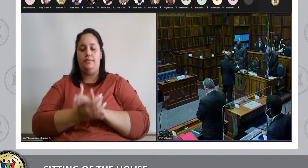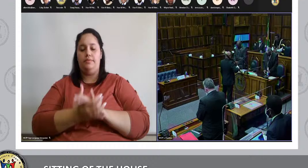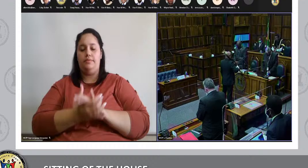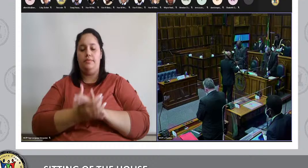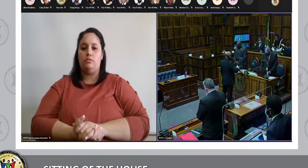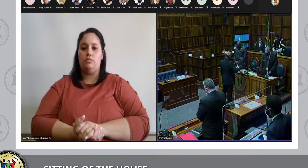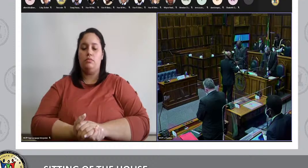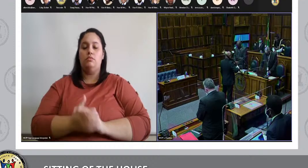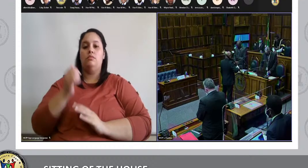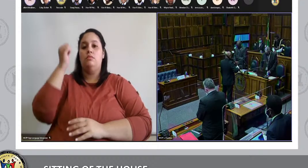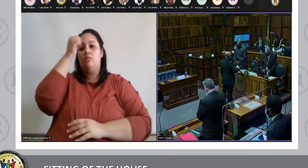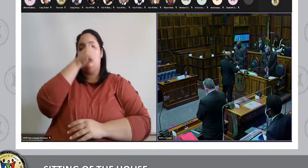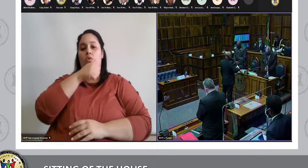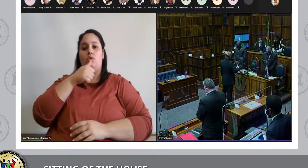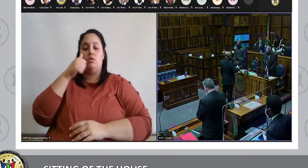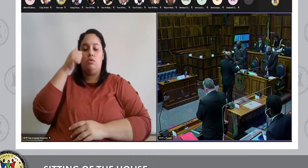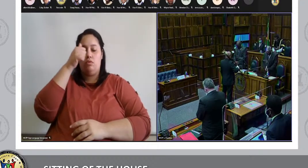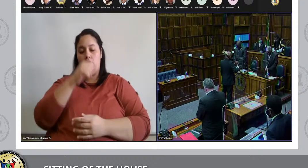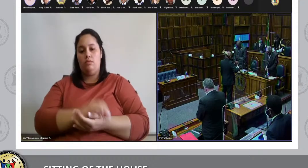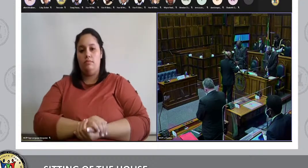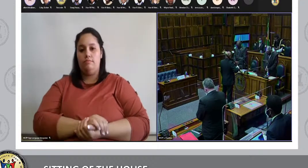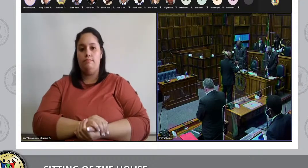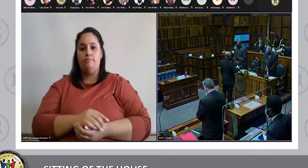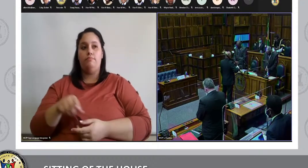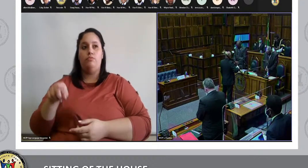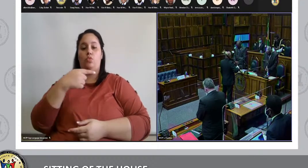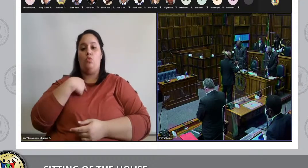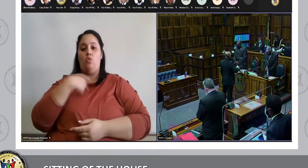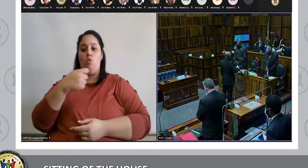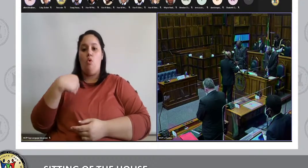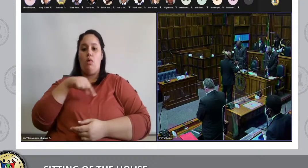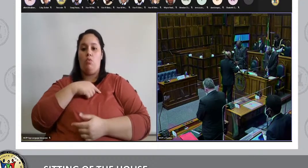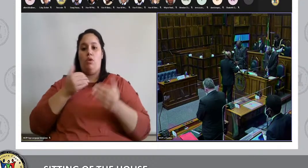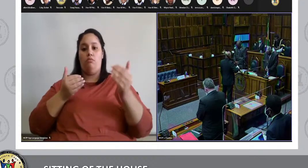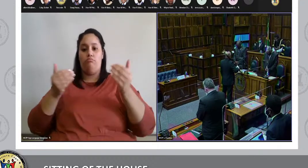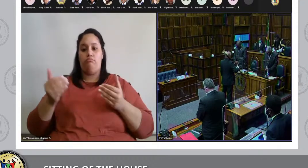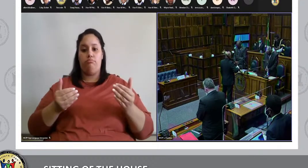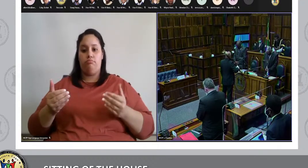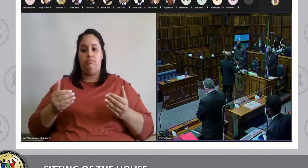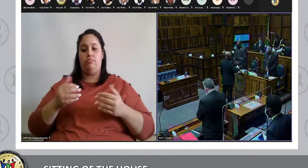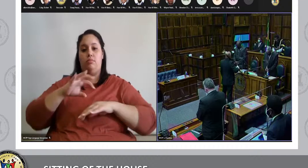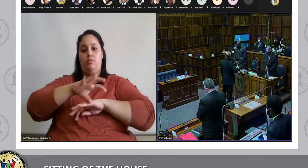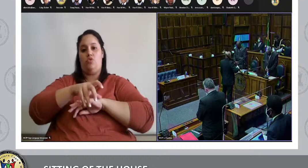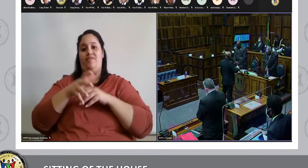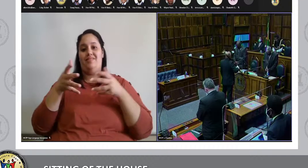Almighty God, where you have called us to govern this province,